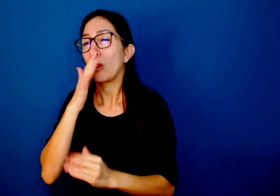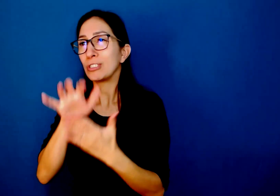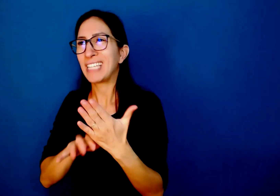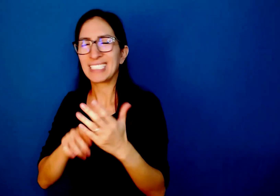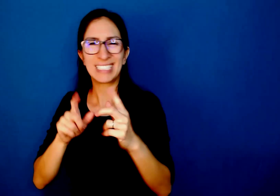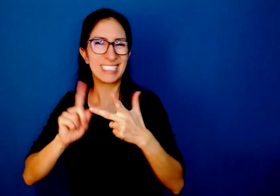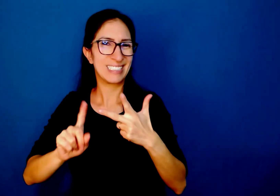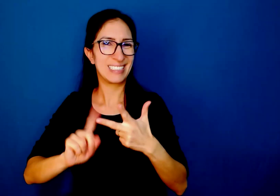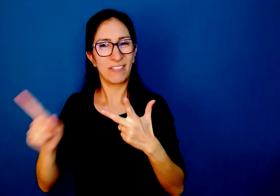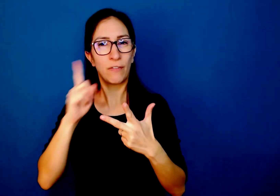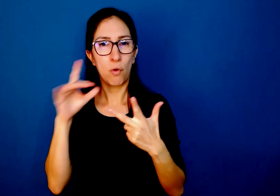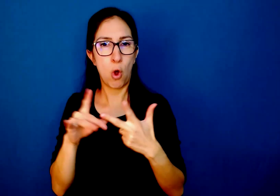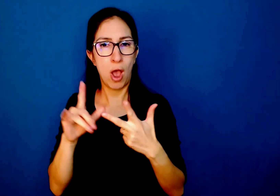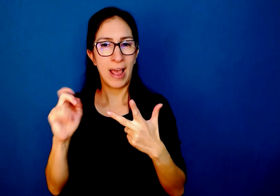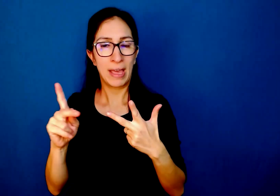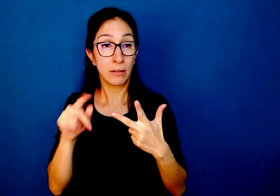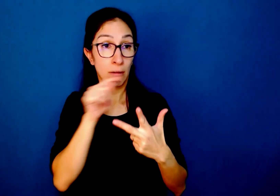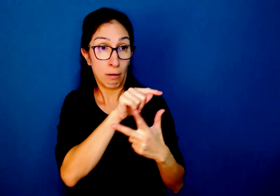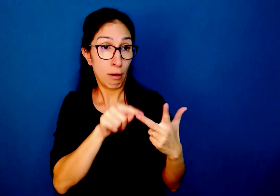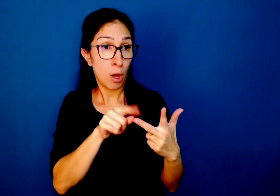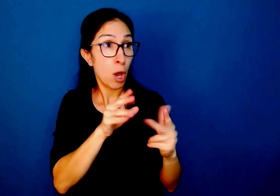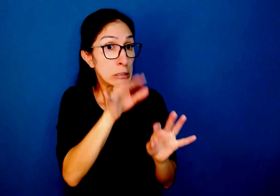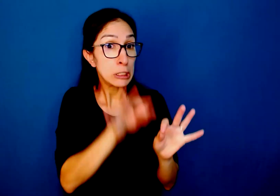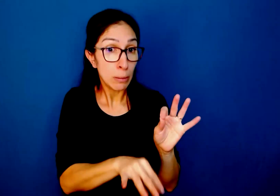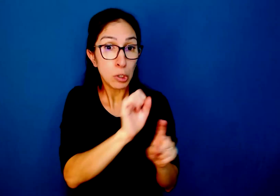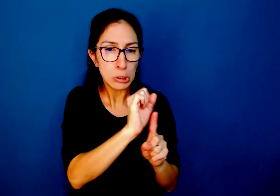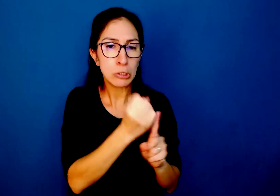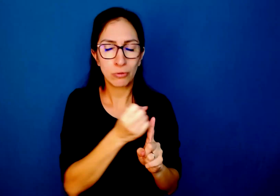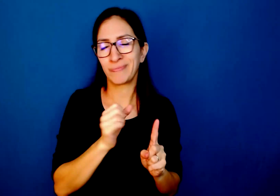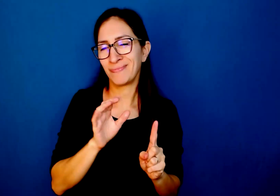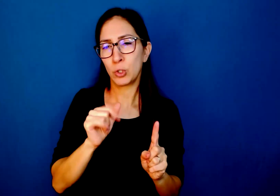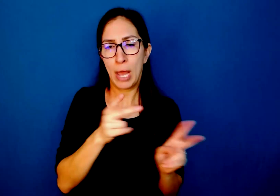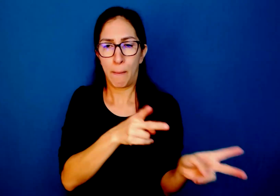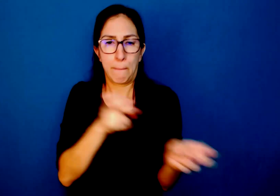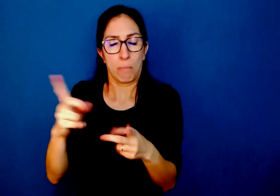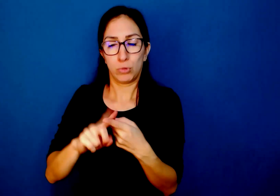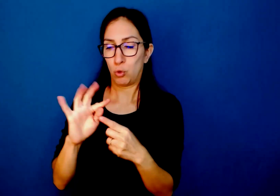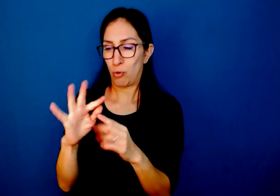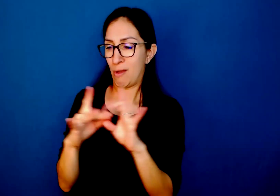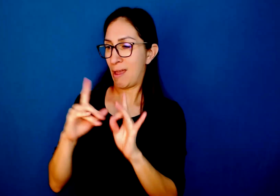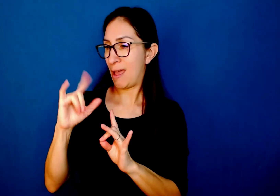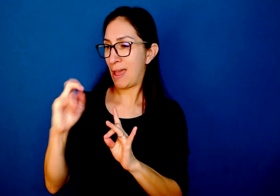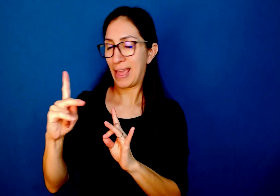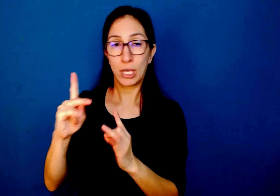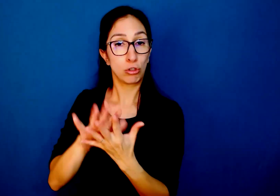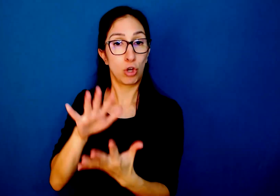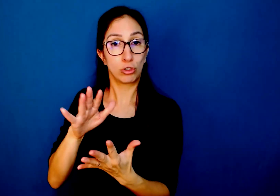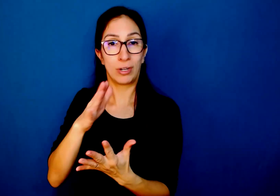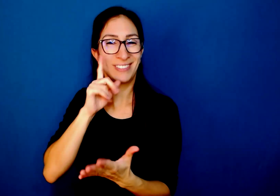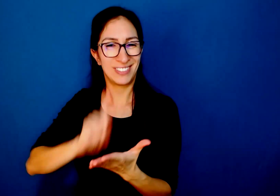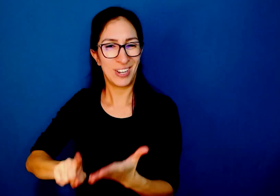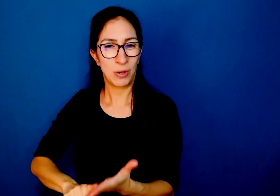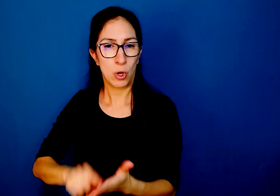had that simpler scenario, their link contrast checker can also check the links versus the body